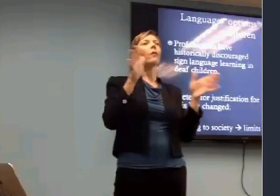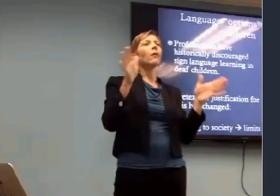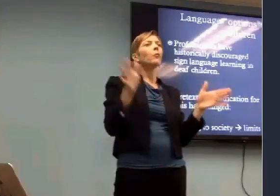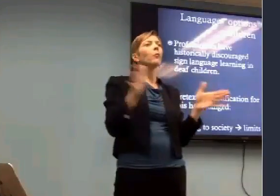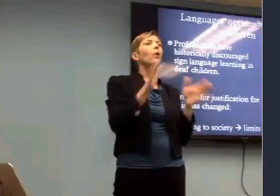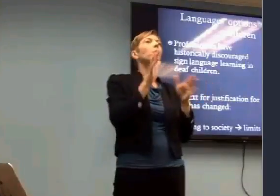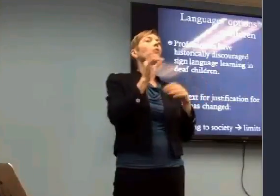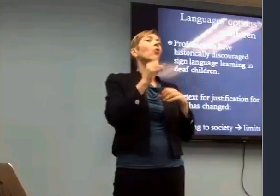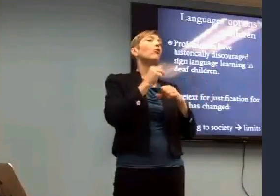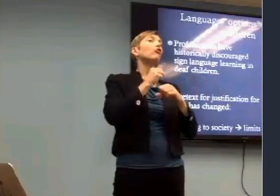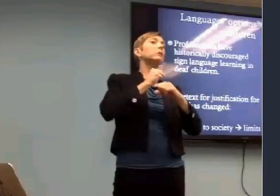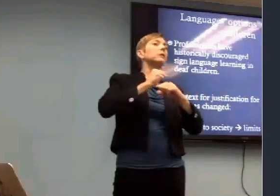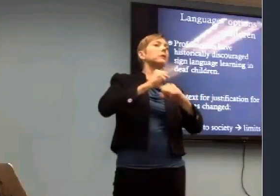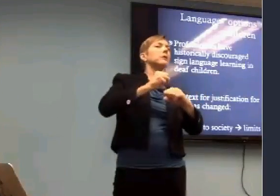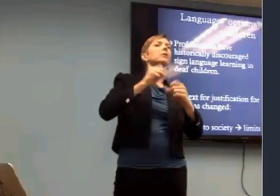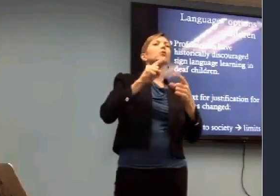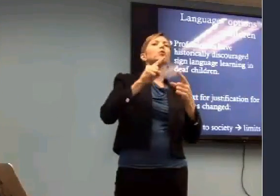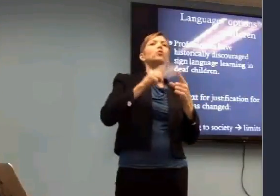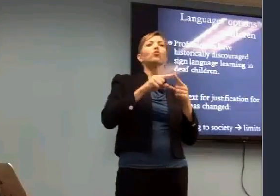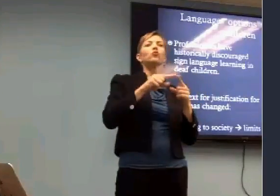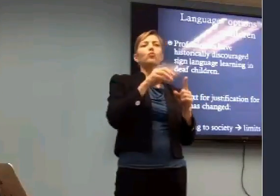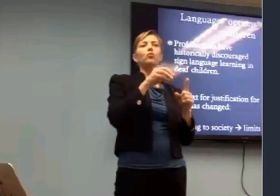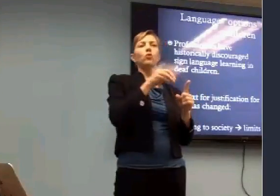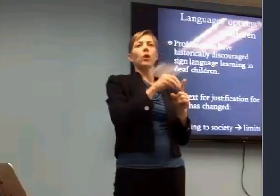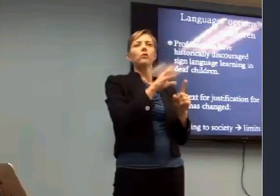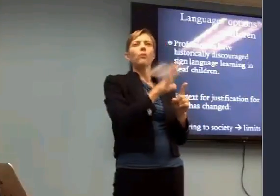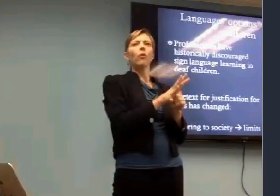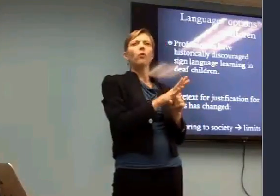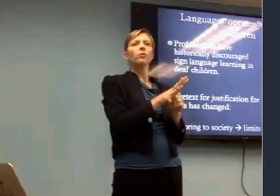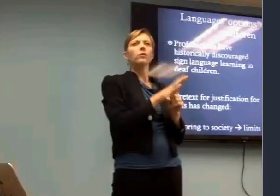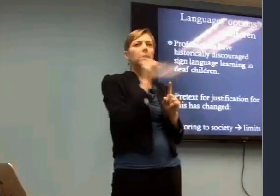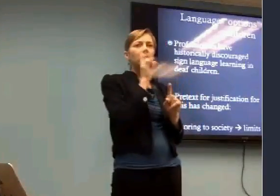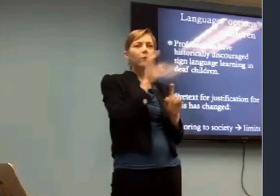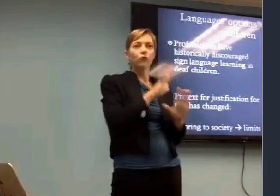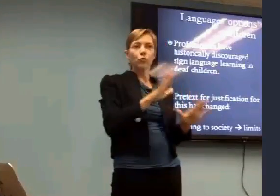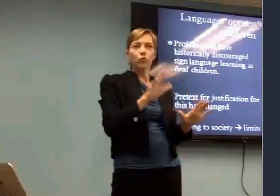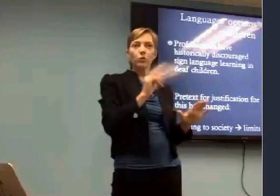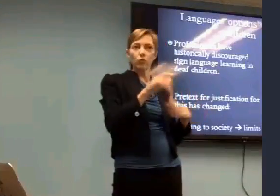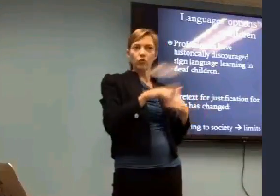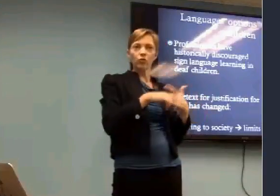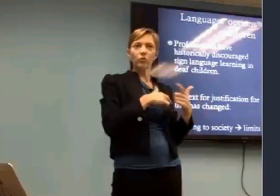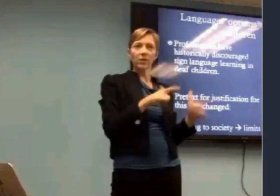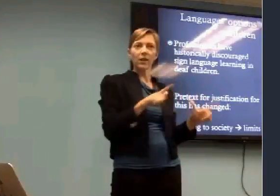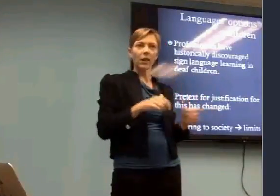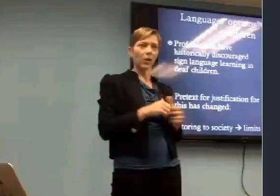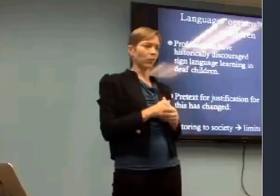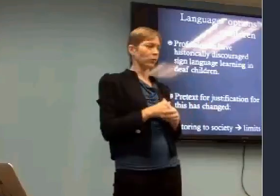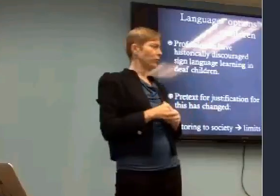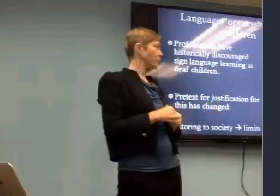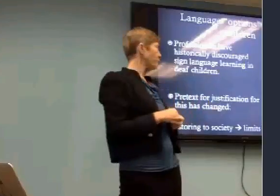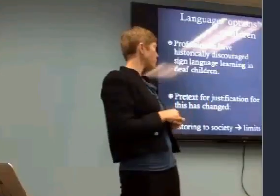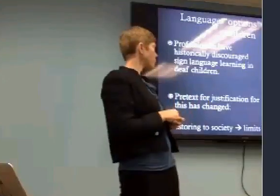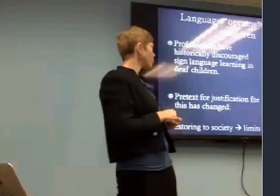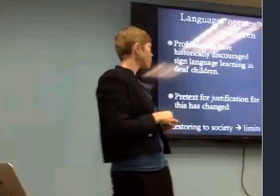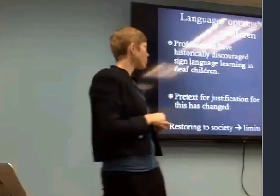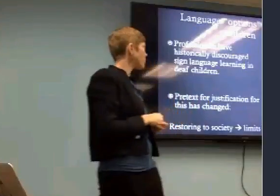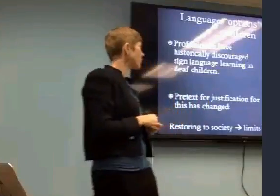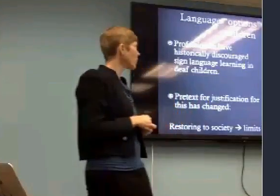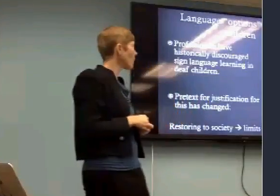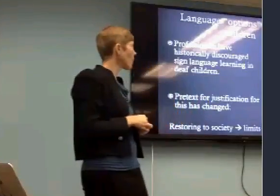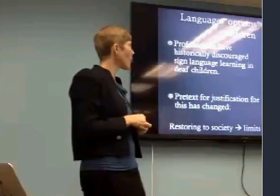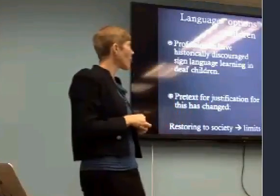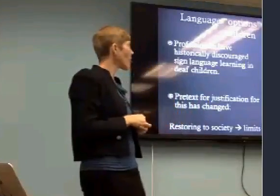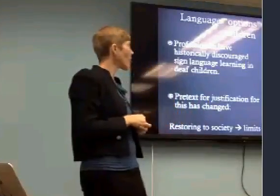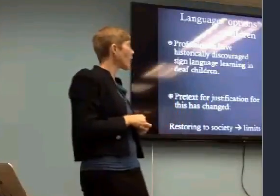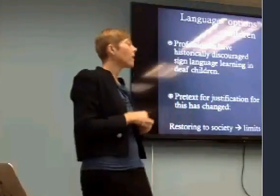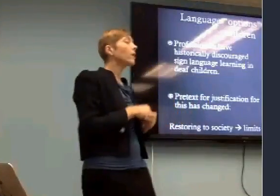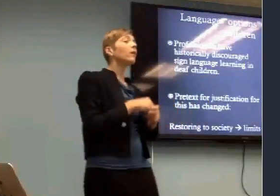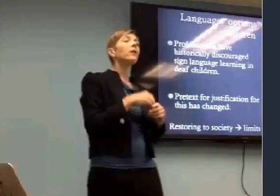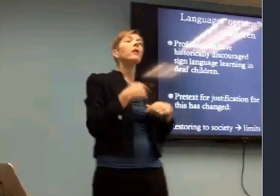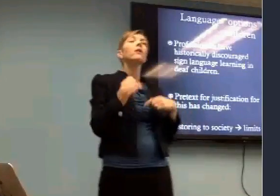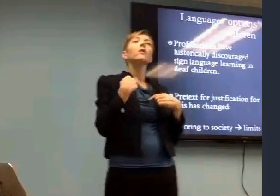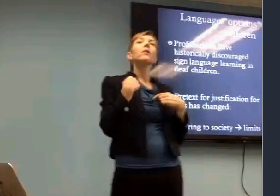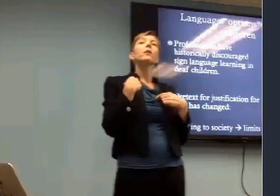the history surrounding the promotion or resistance towards exposing deaf children to sign language.